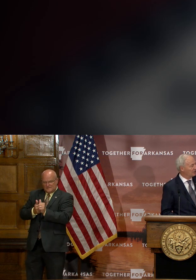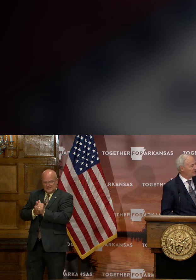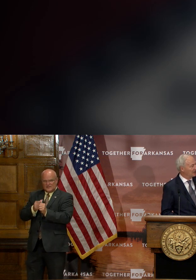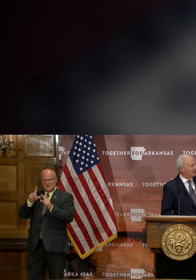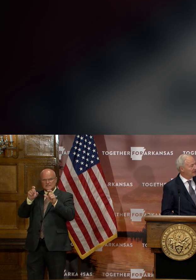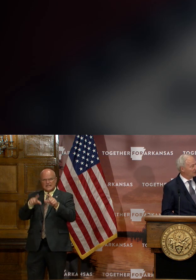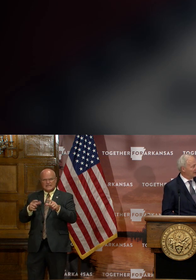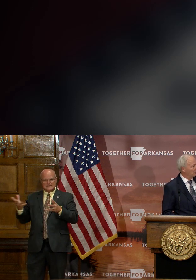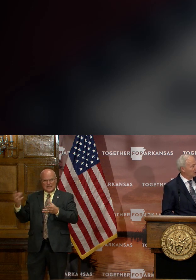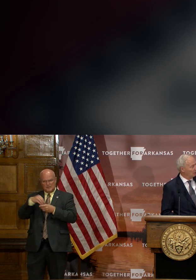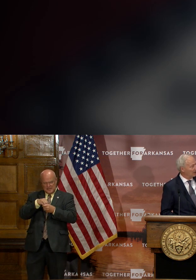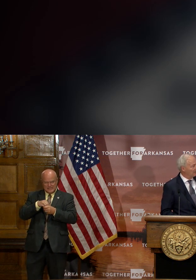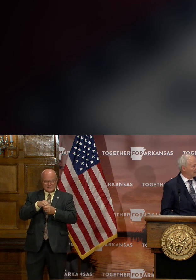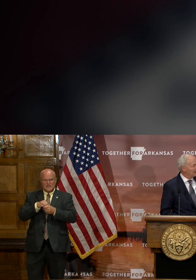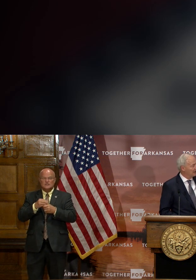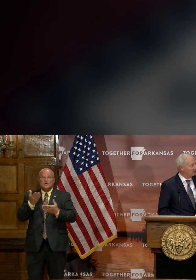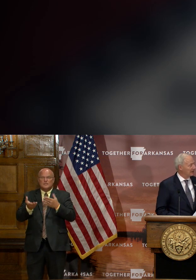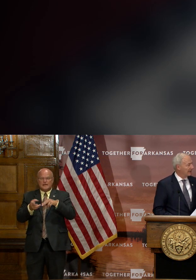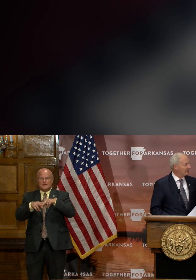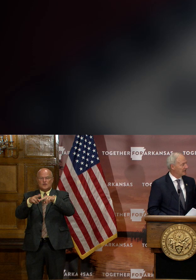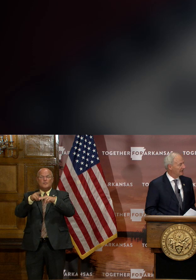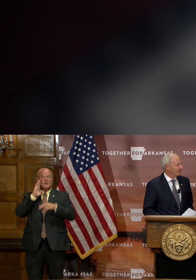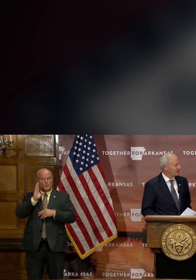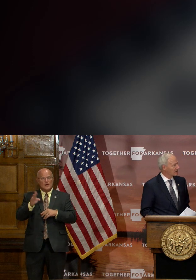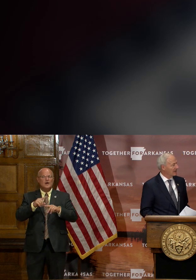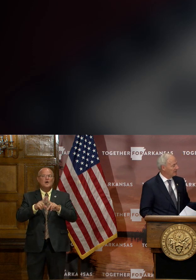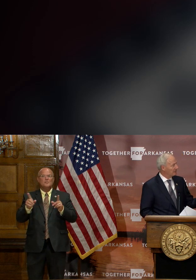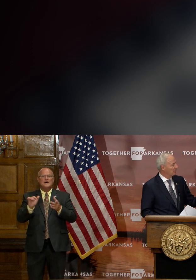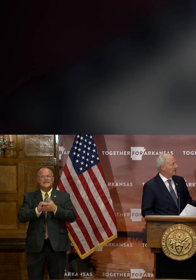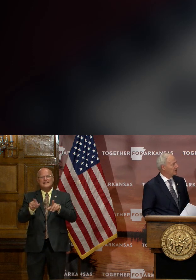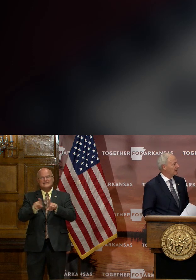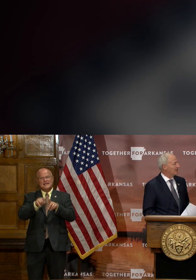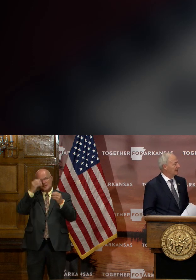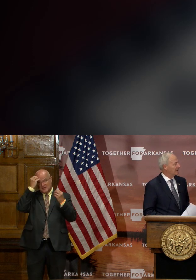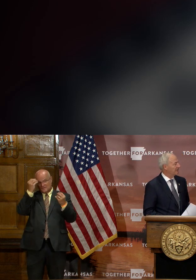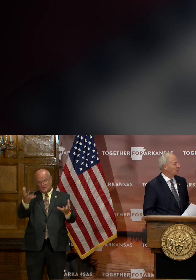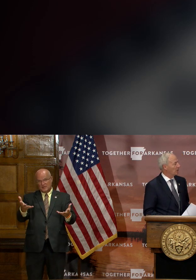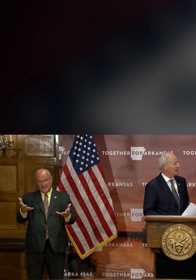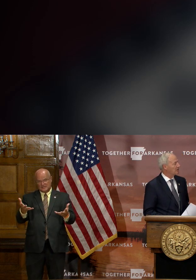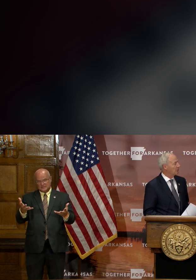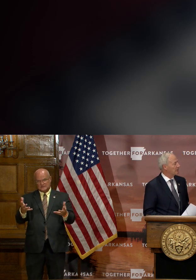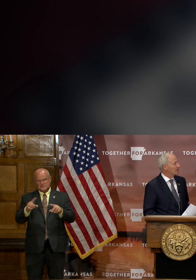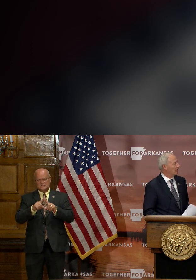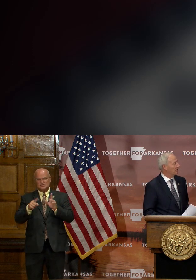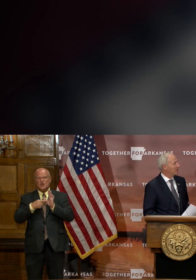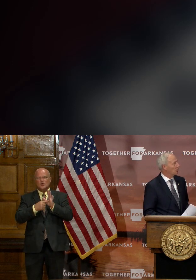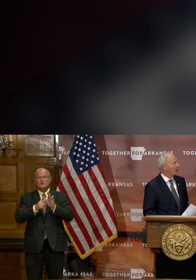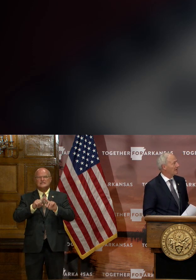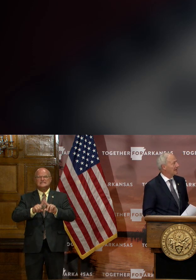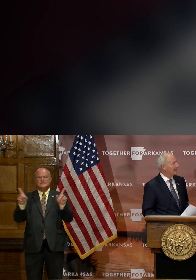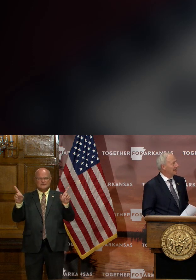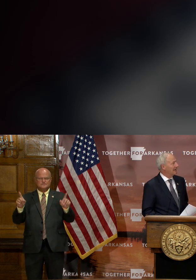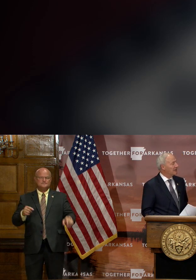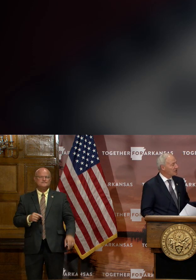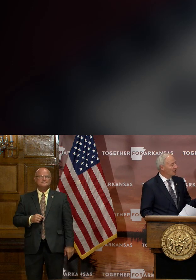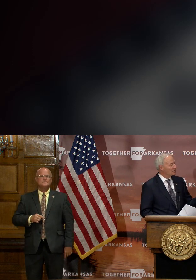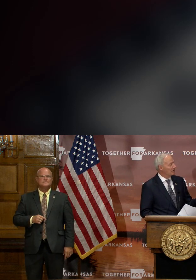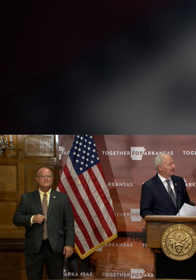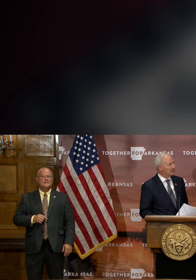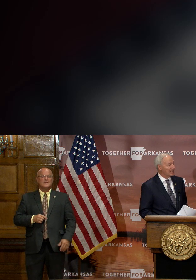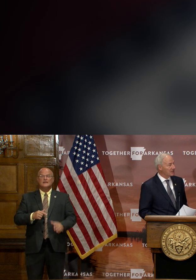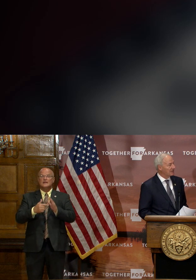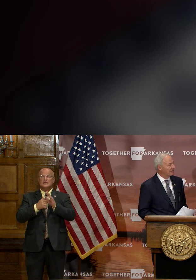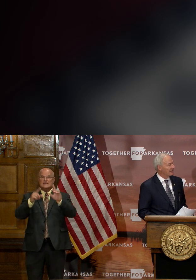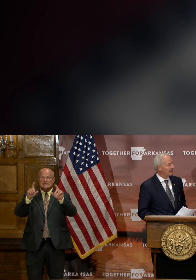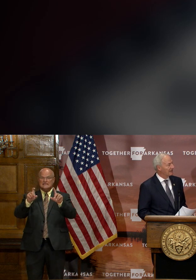test results come in, so they will go up. But that is the same information in a different way as what we saw before. This shows